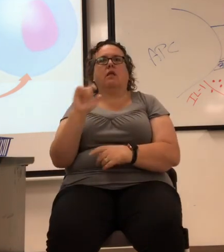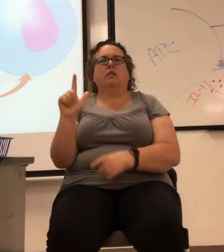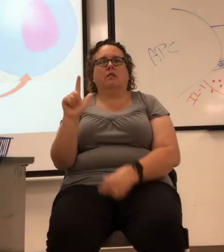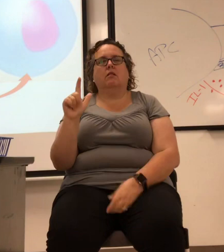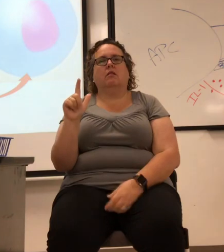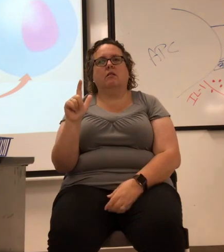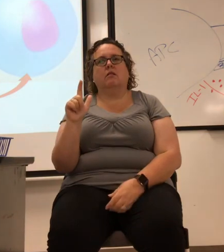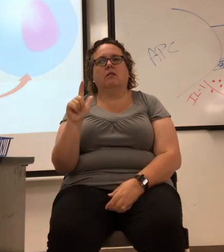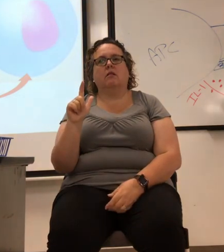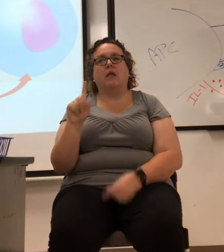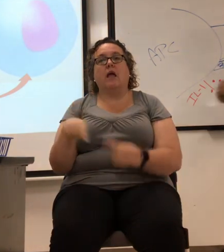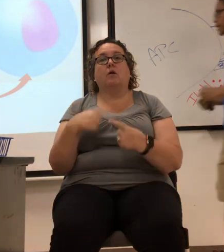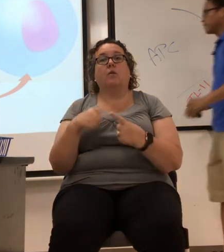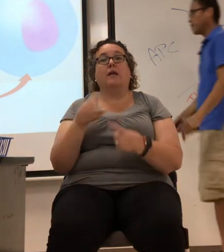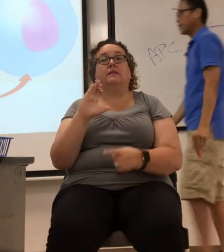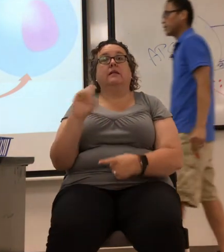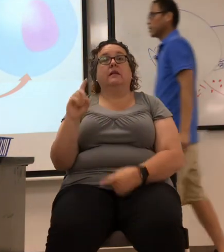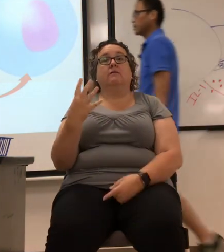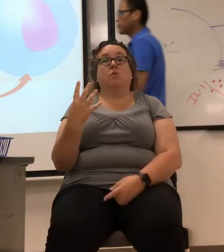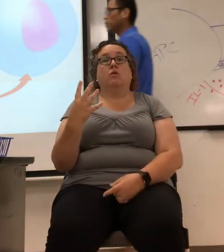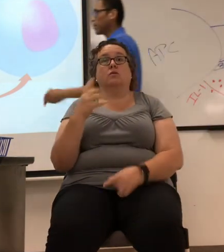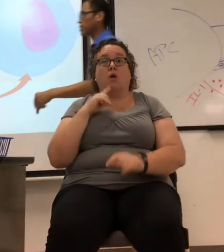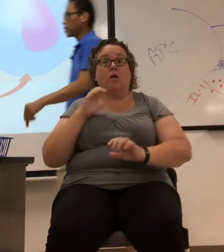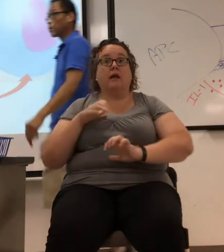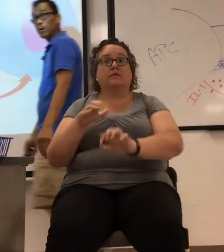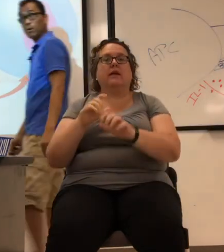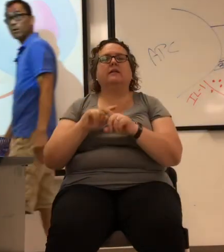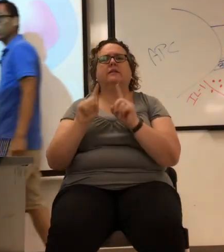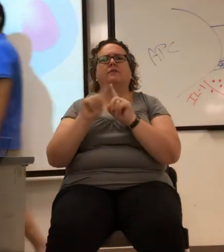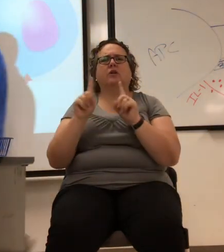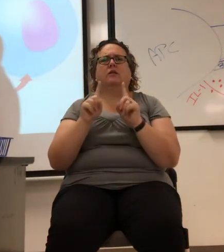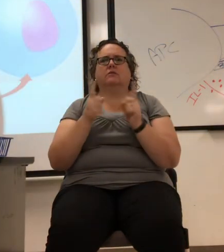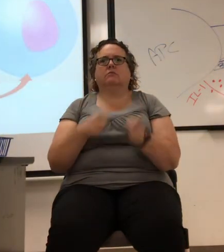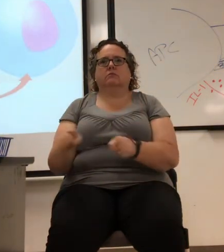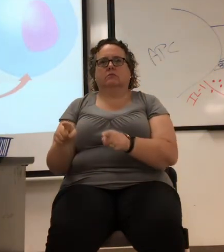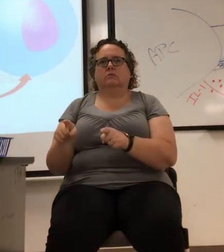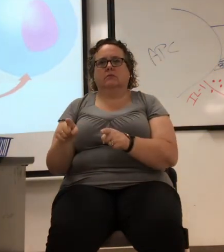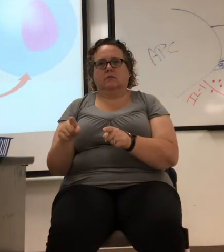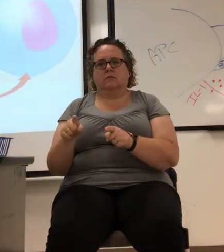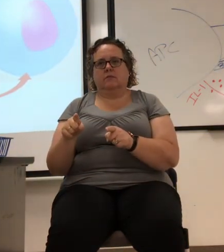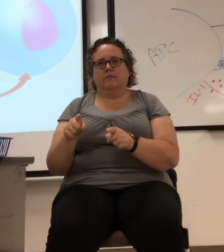And when CD4s are activated, different things occur.